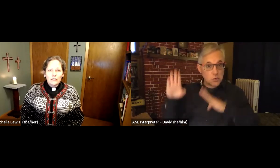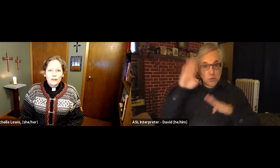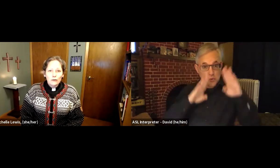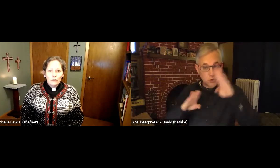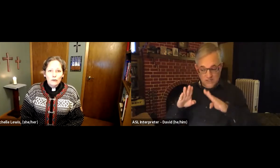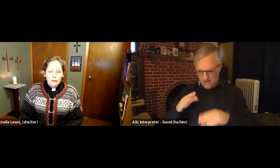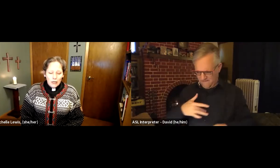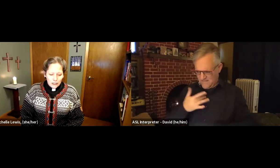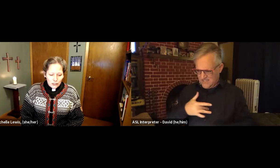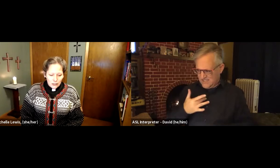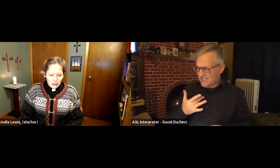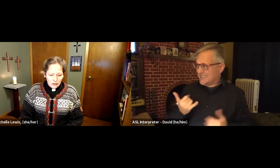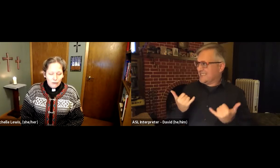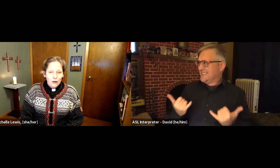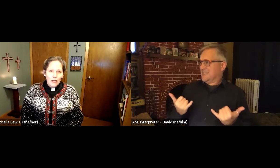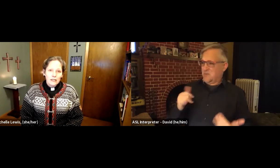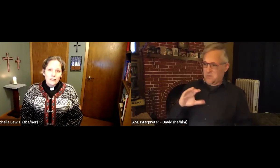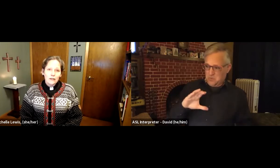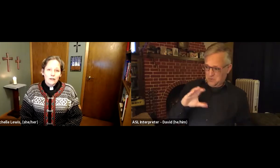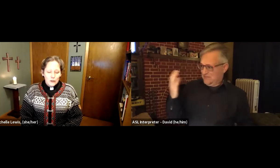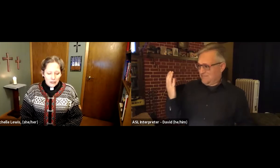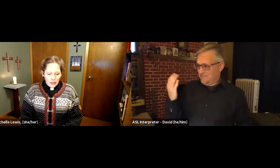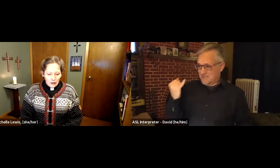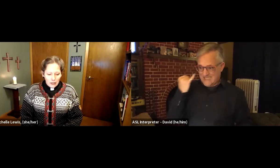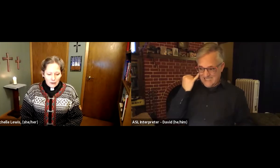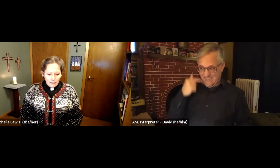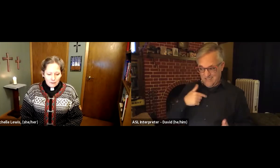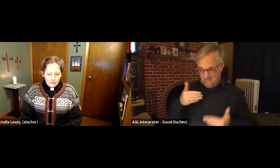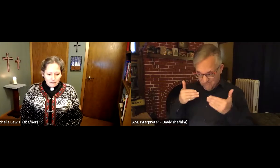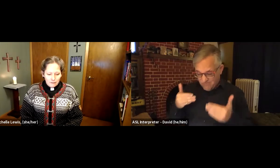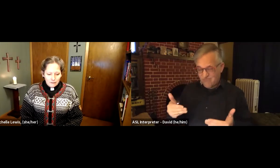be too much for us to carry.